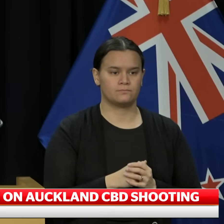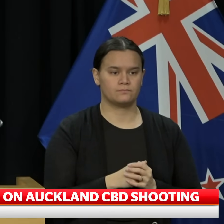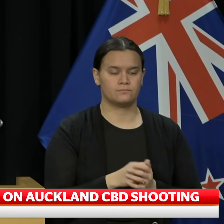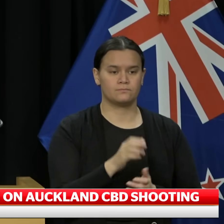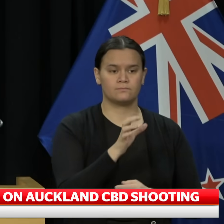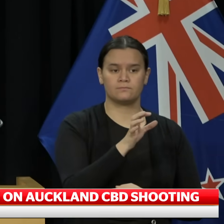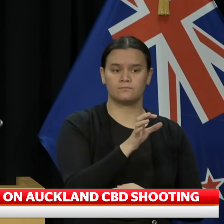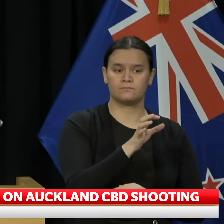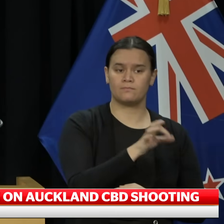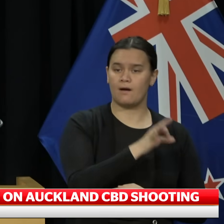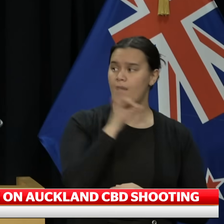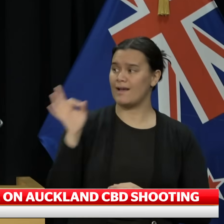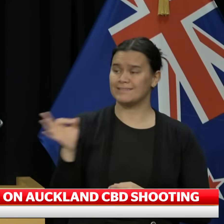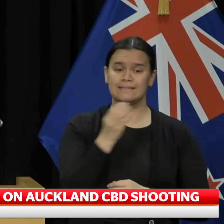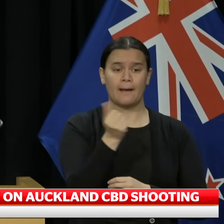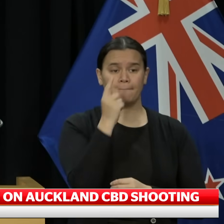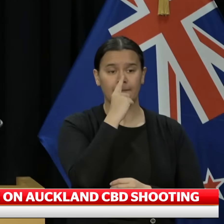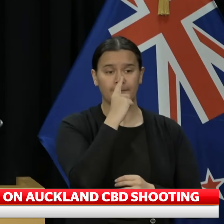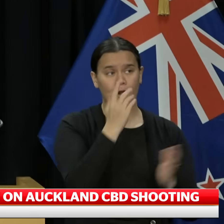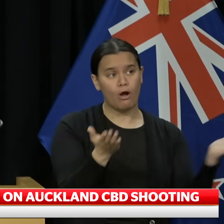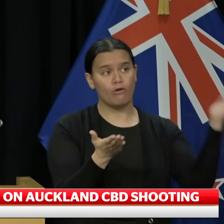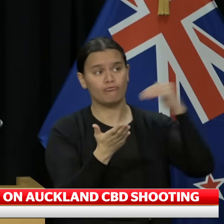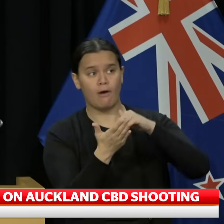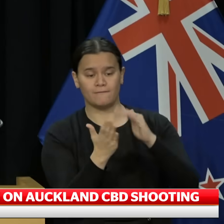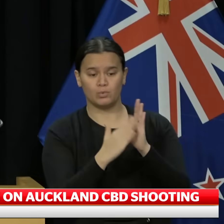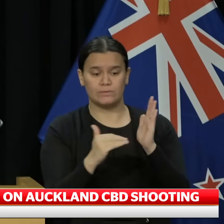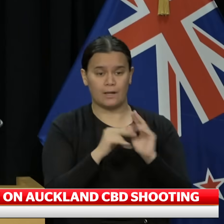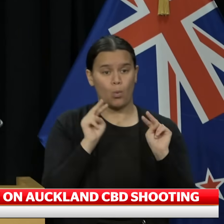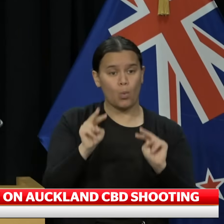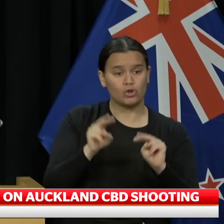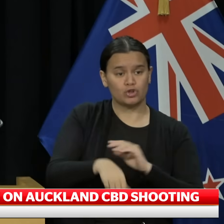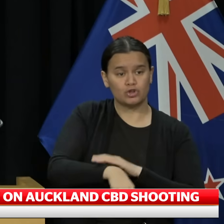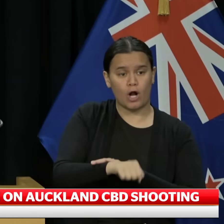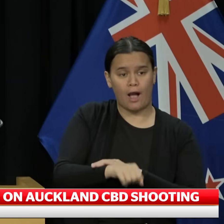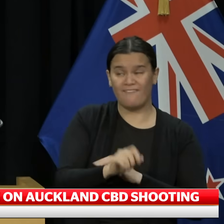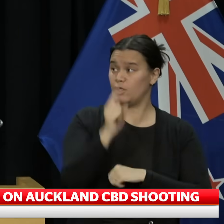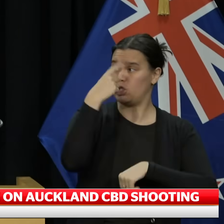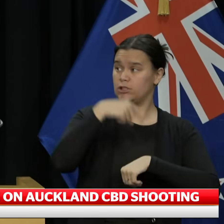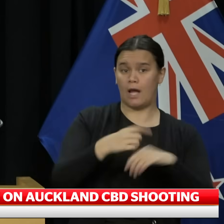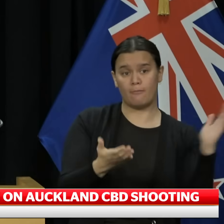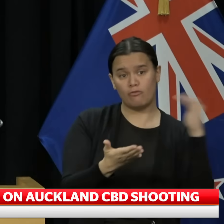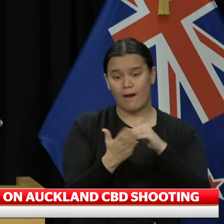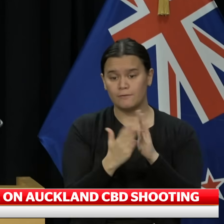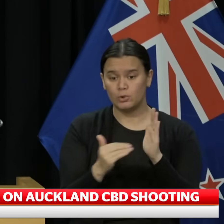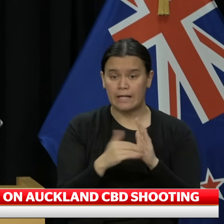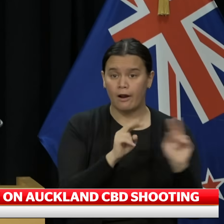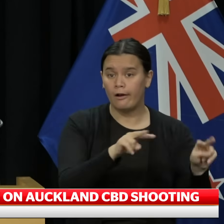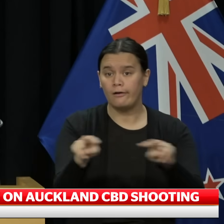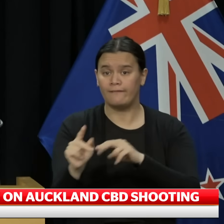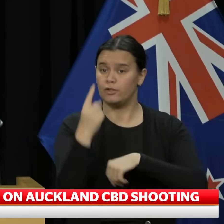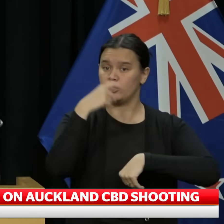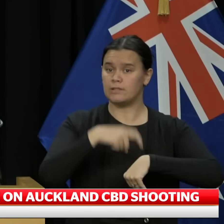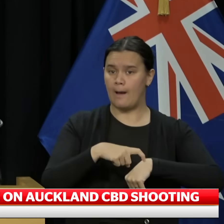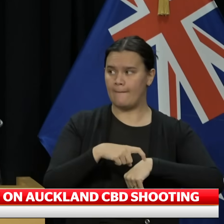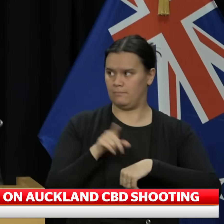first time, and guests in Auckland, what is your message to them about this?